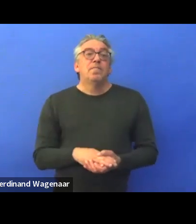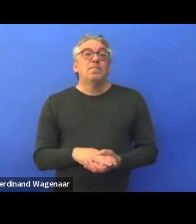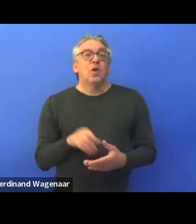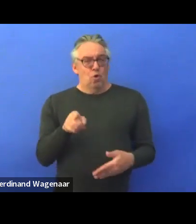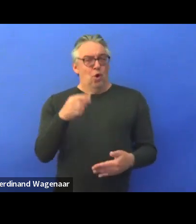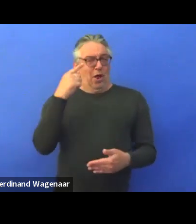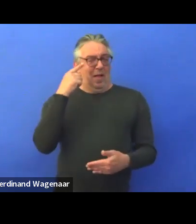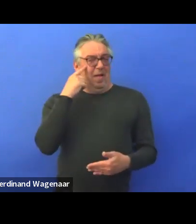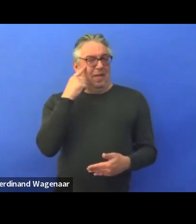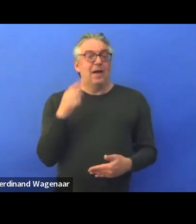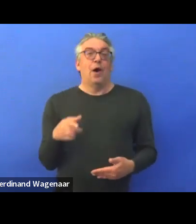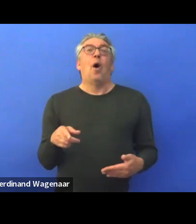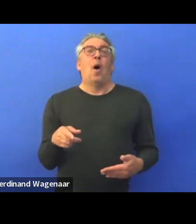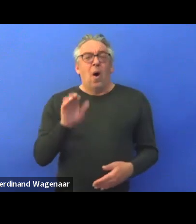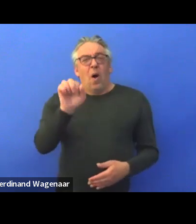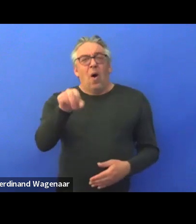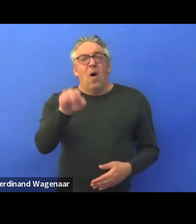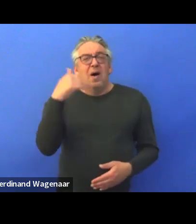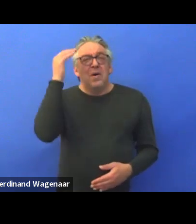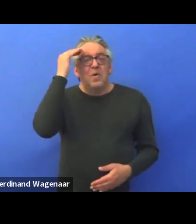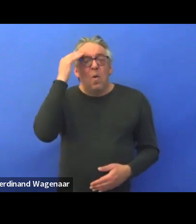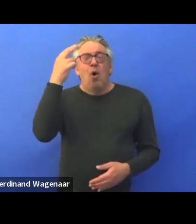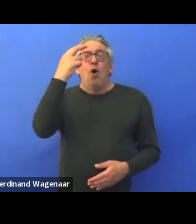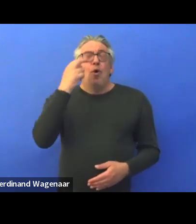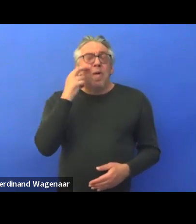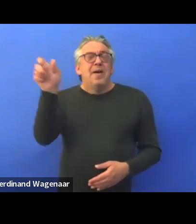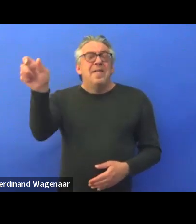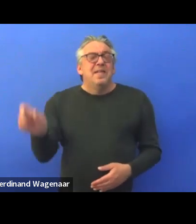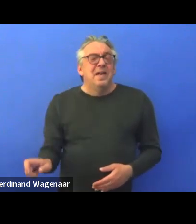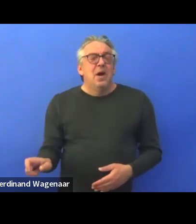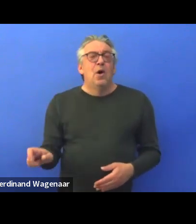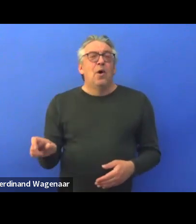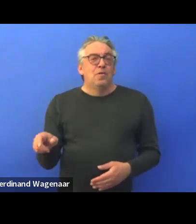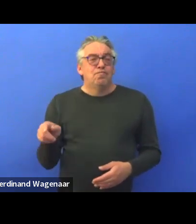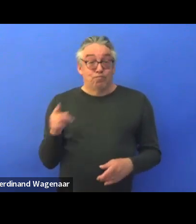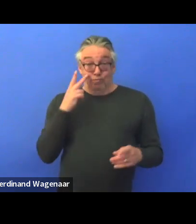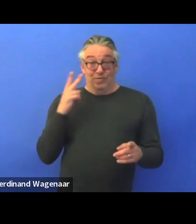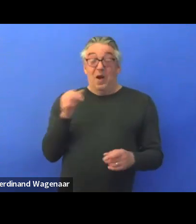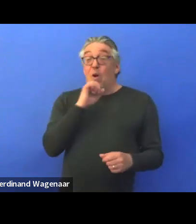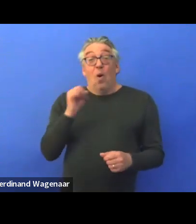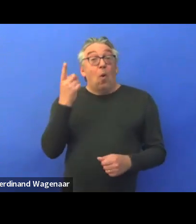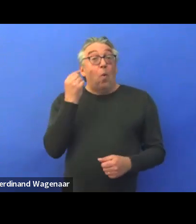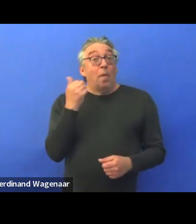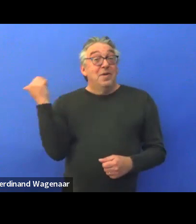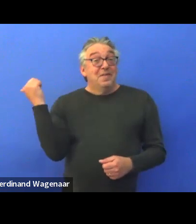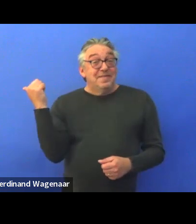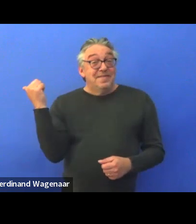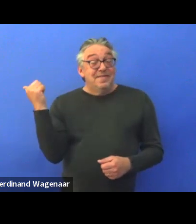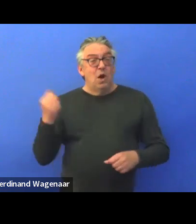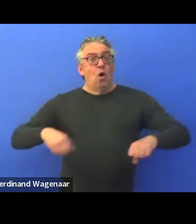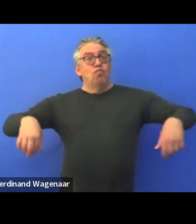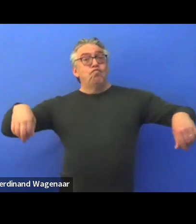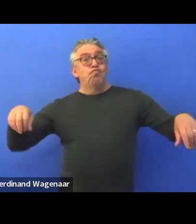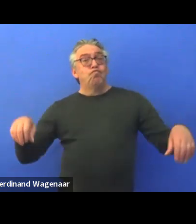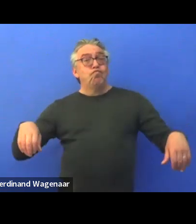using a DAISY player. And so we have an image on this screen of an older lady sitting in a comfortable